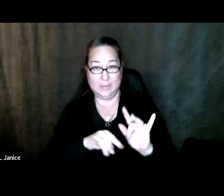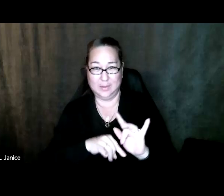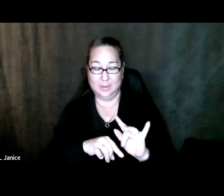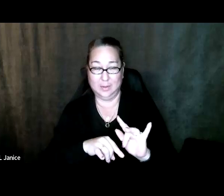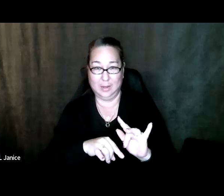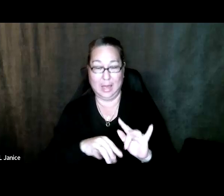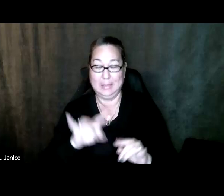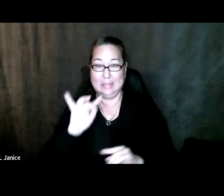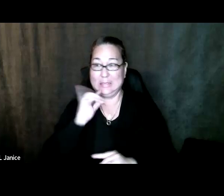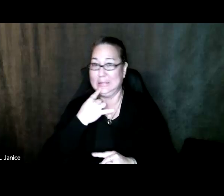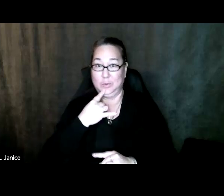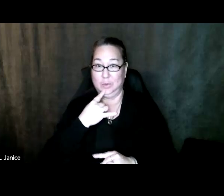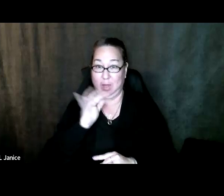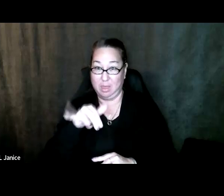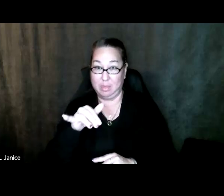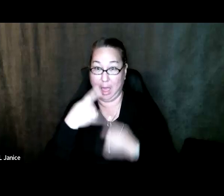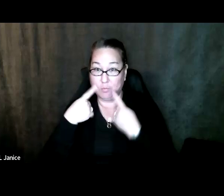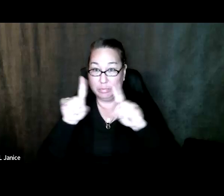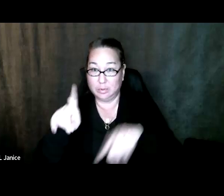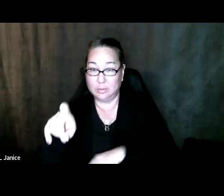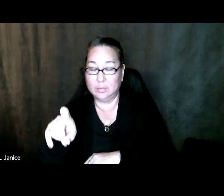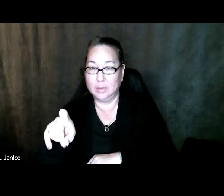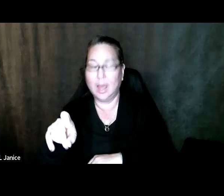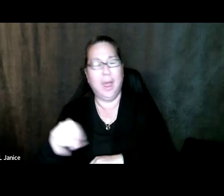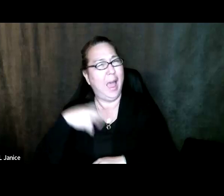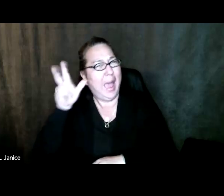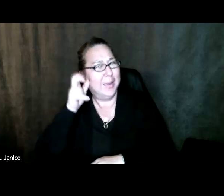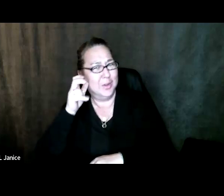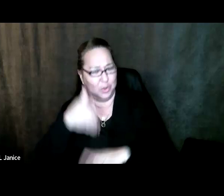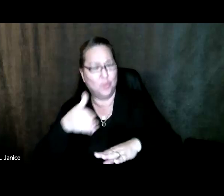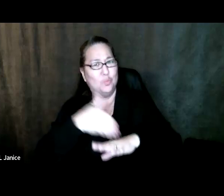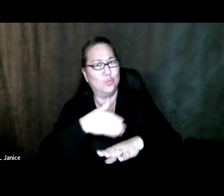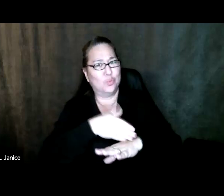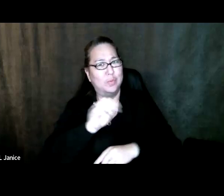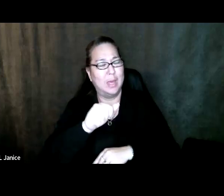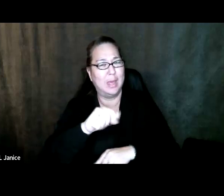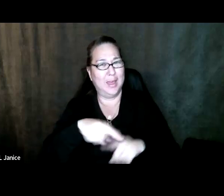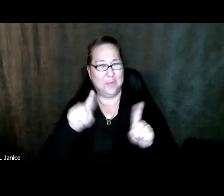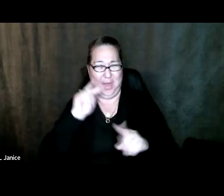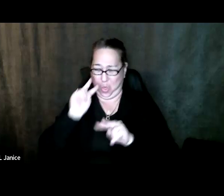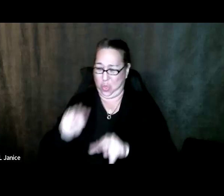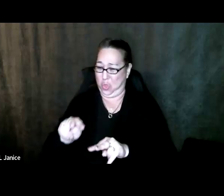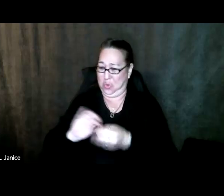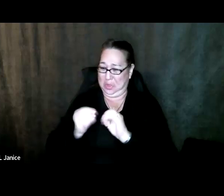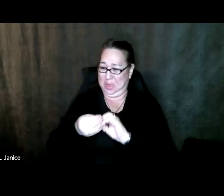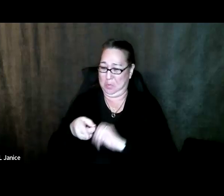working? I hear you that, you know, it's improving and all that, but look at the